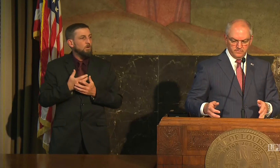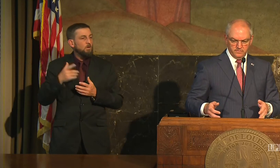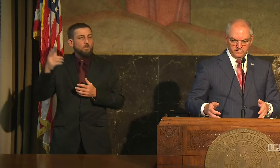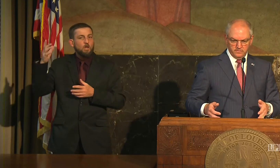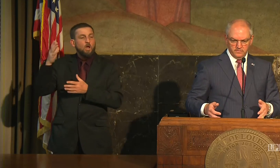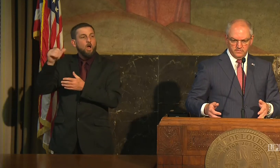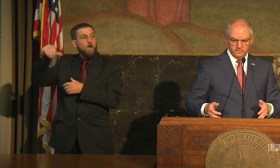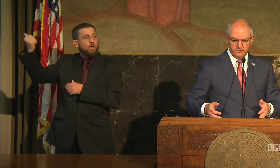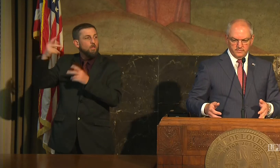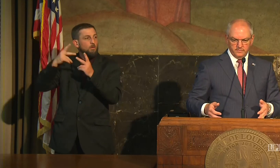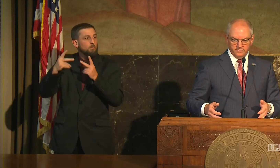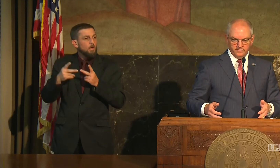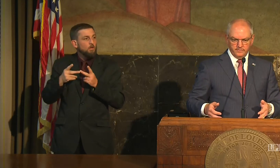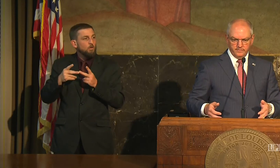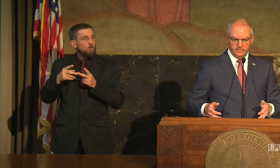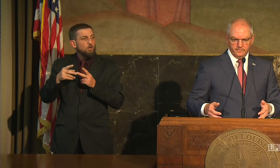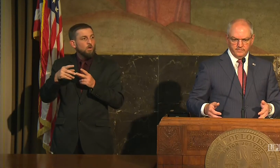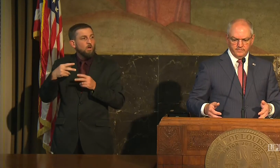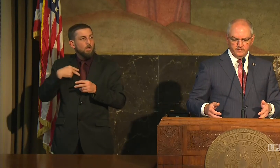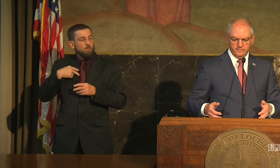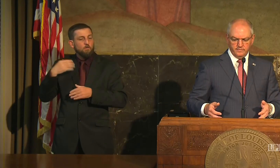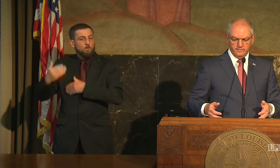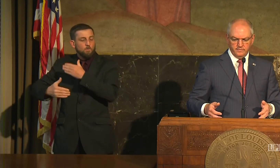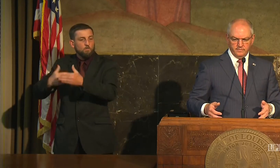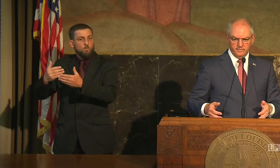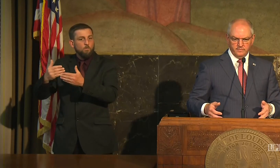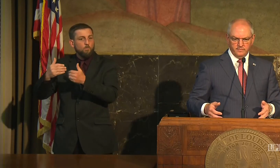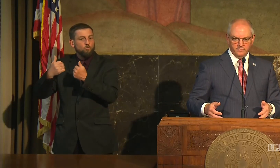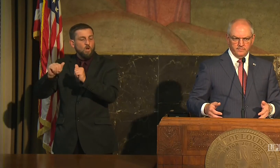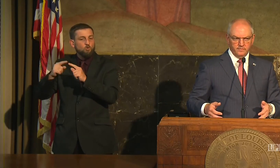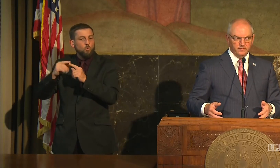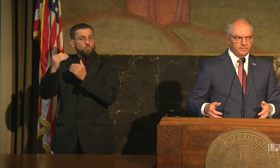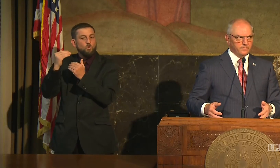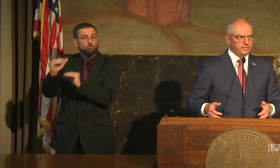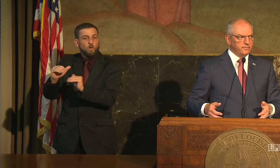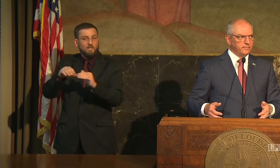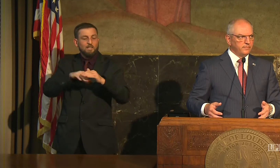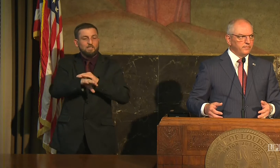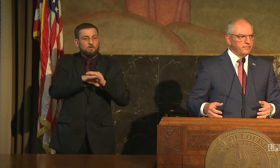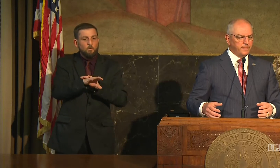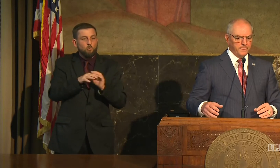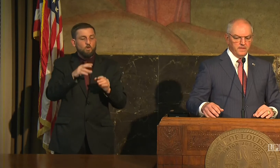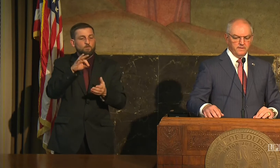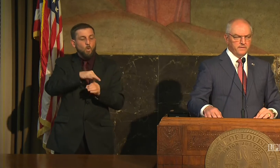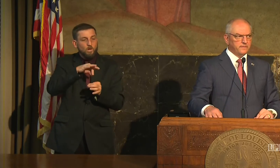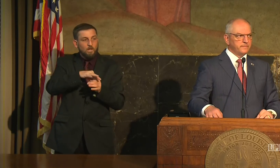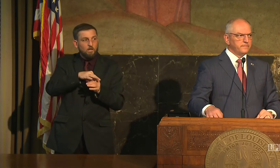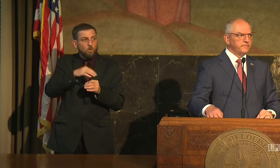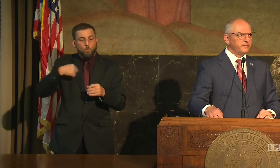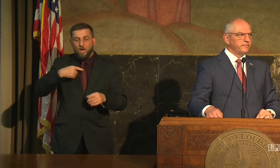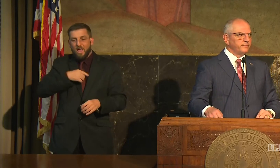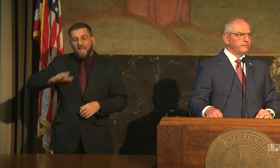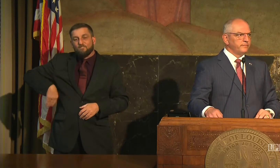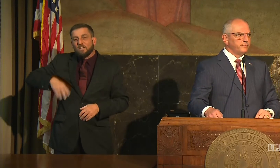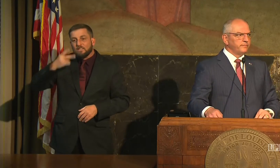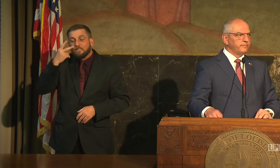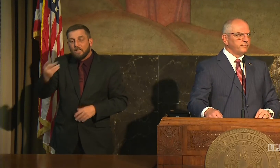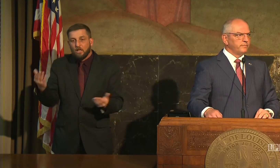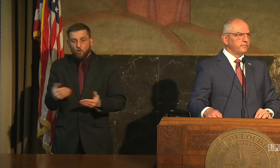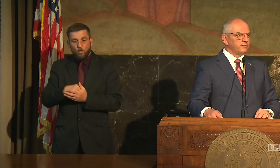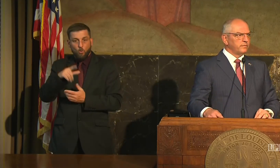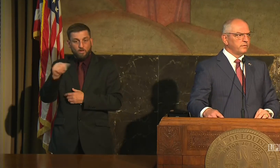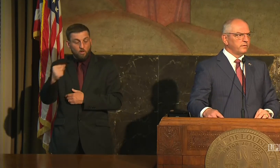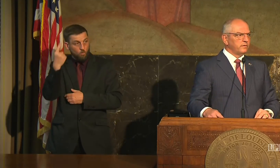Elsewhere to restrict accessibility to voting. We haven't seen that similar movement here in Louisiana. I'm wondering if this